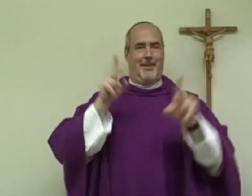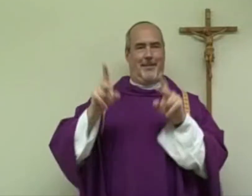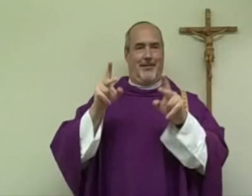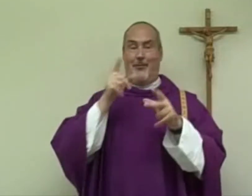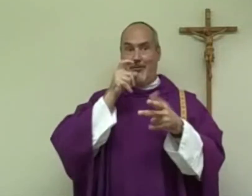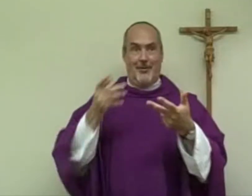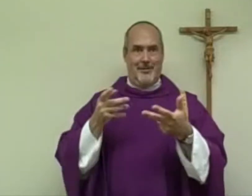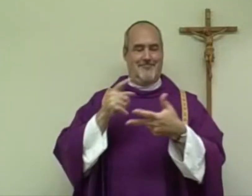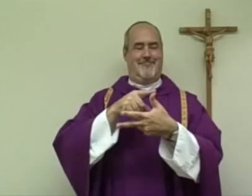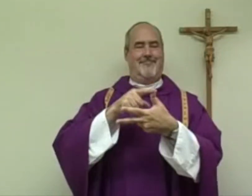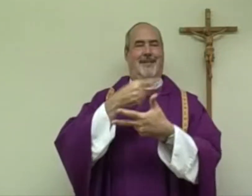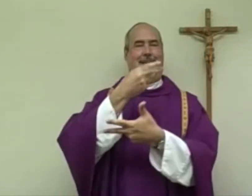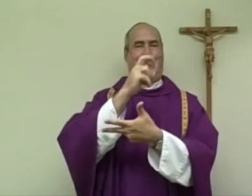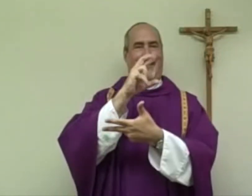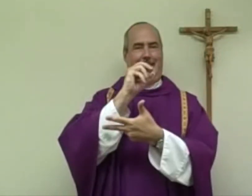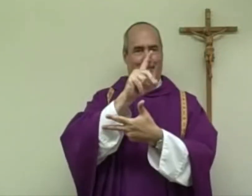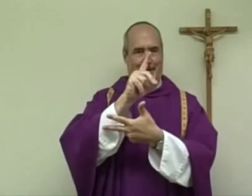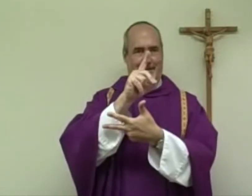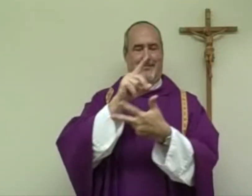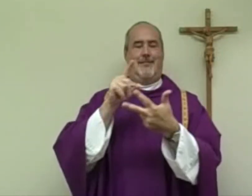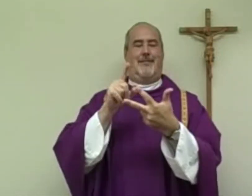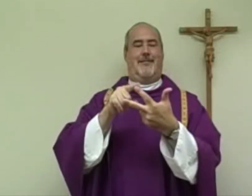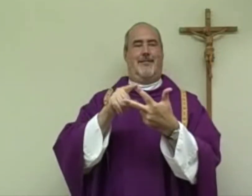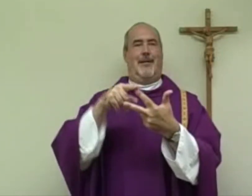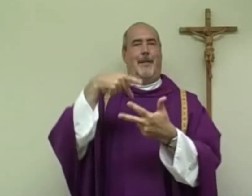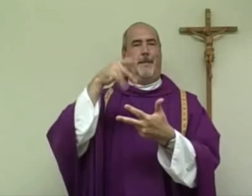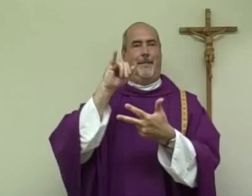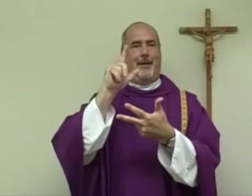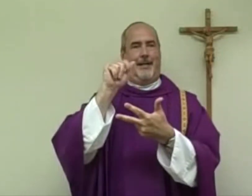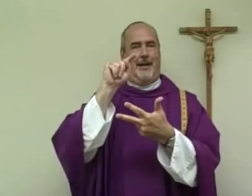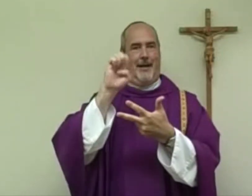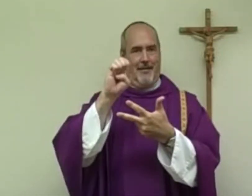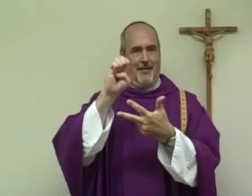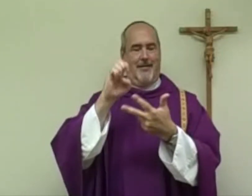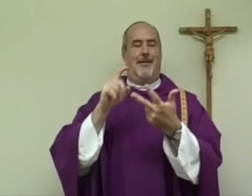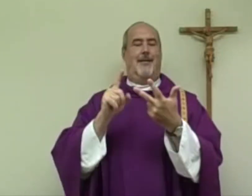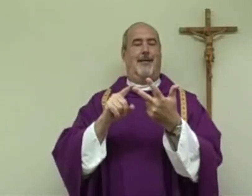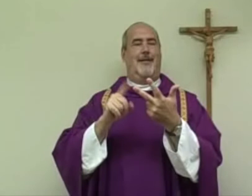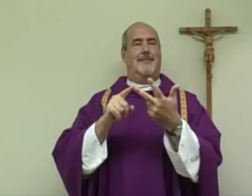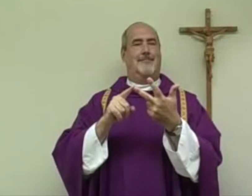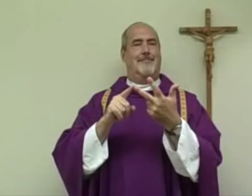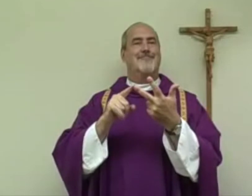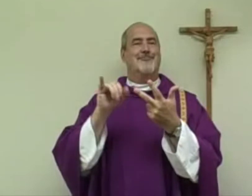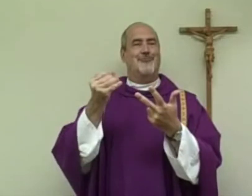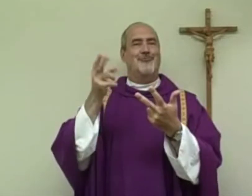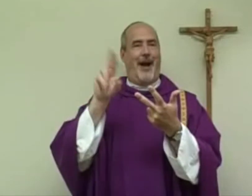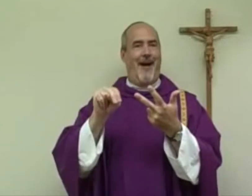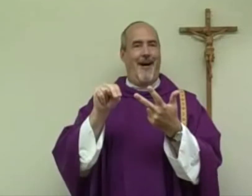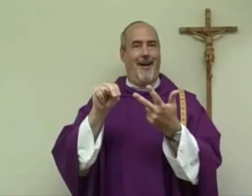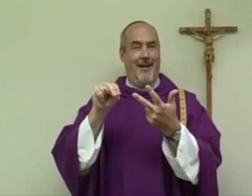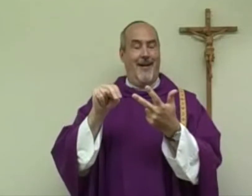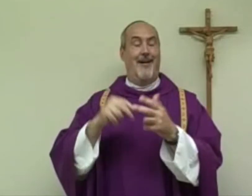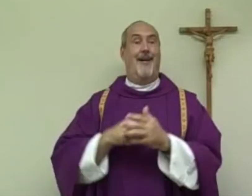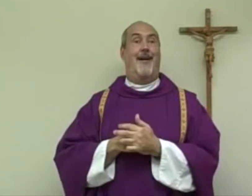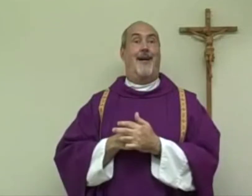Today's gospel speaks about three people: Herod, Pilate, and John.